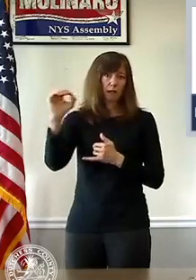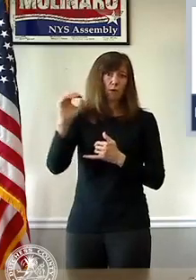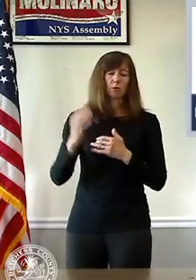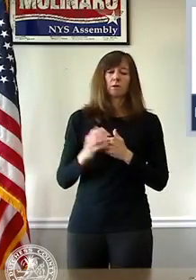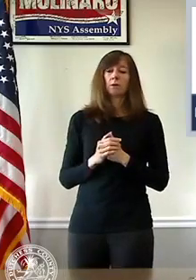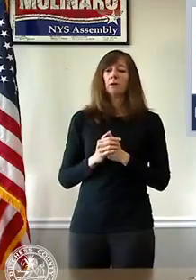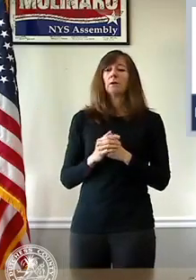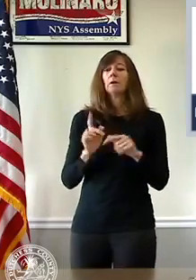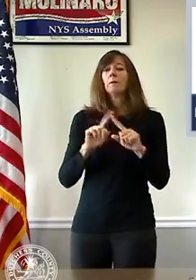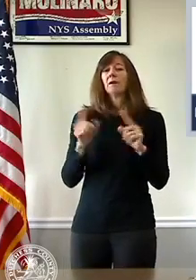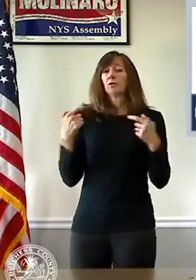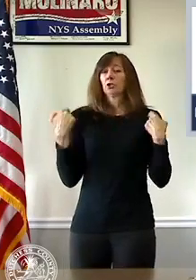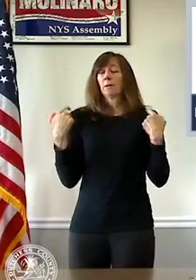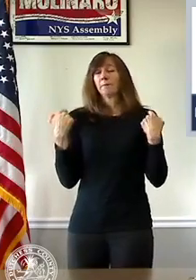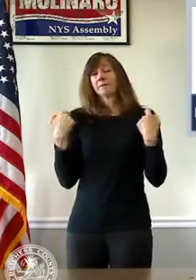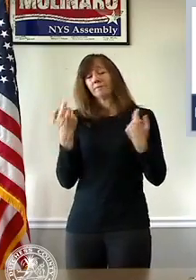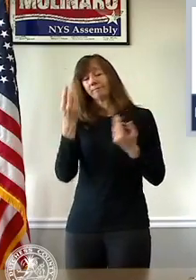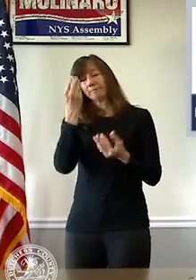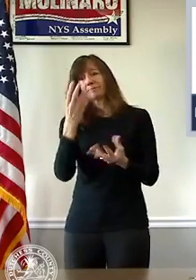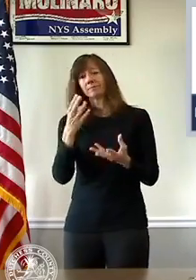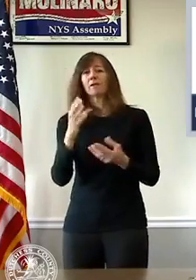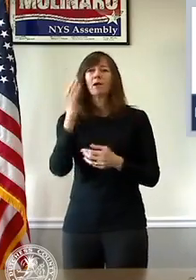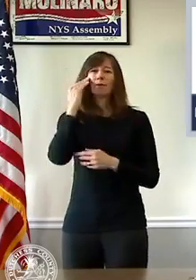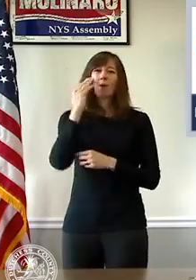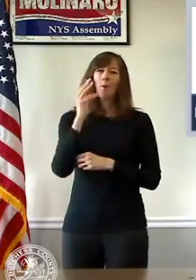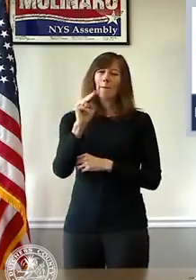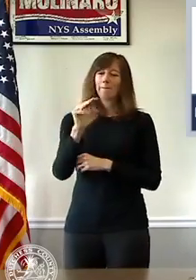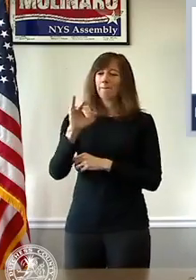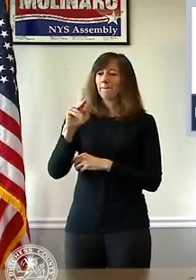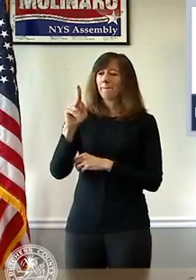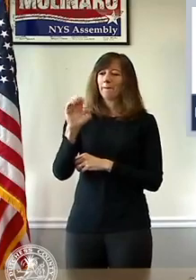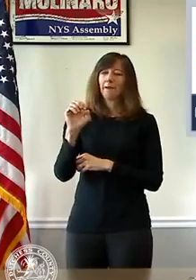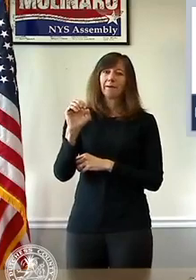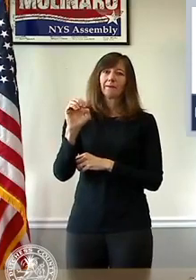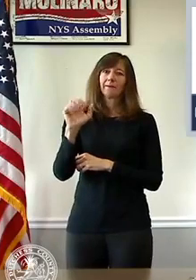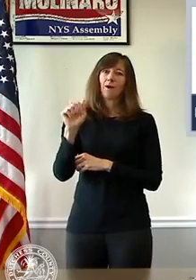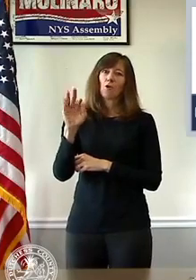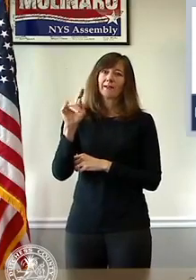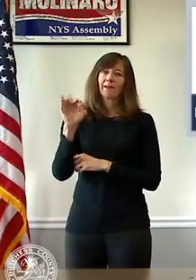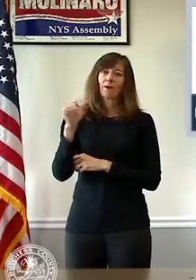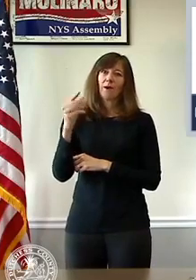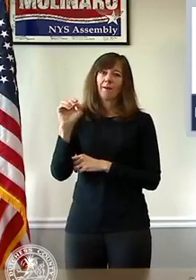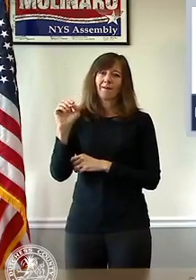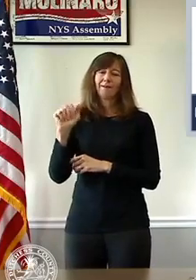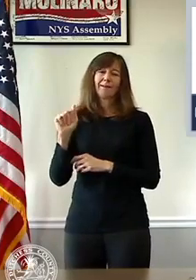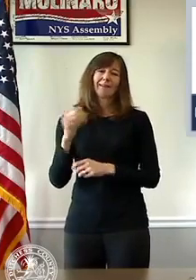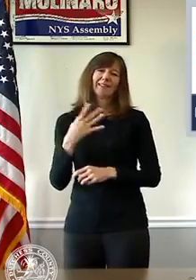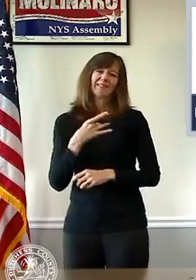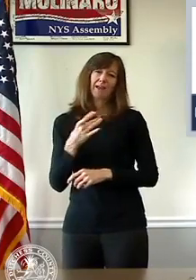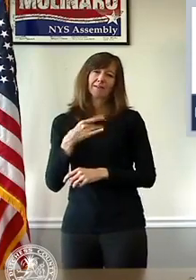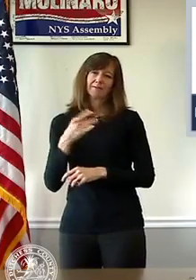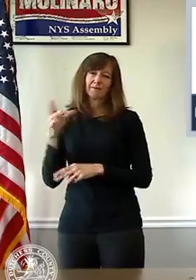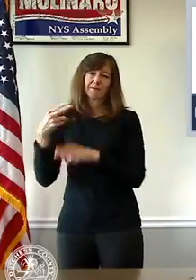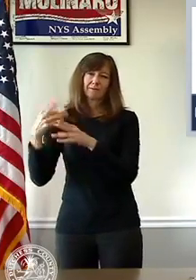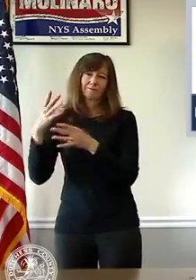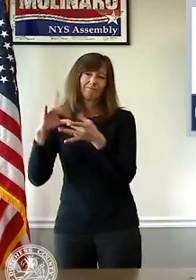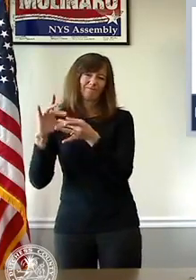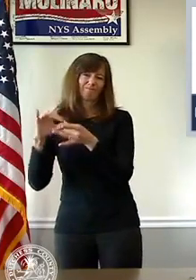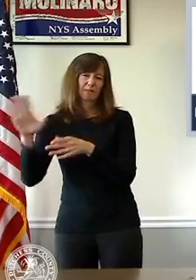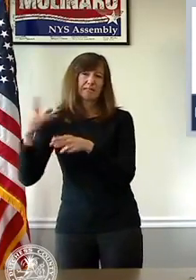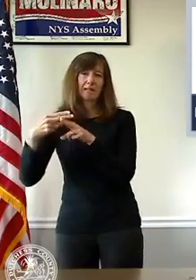open. As I think I've said, Mike Ortega likes when I mention that I go to Mike Ortega's. But Gold's, Planet Fitness,